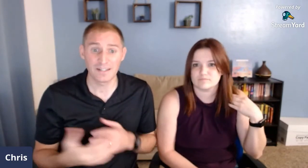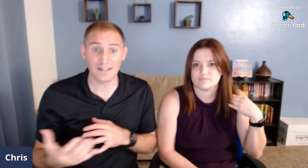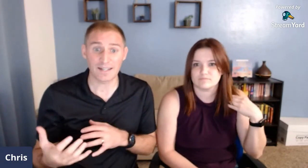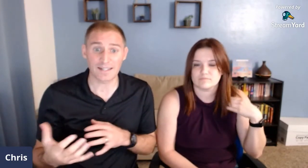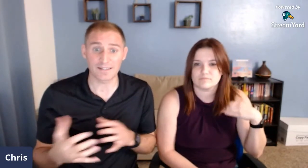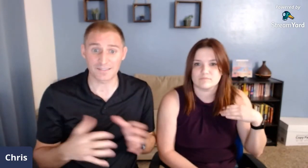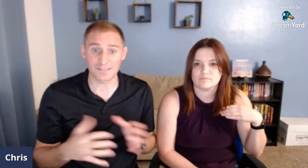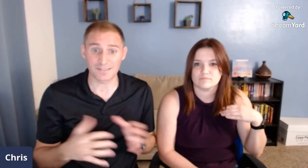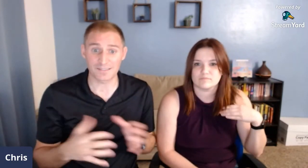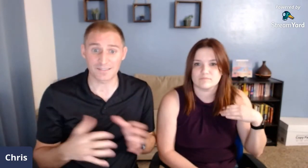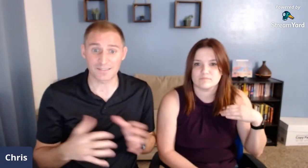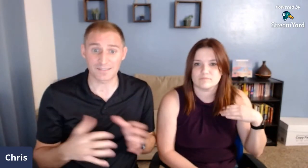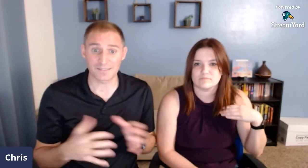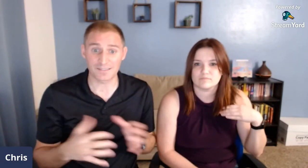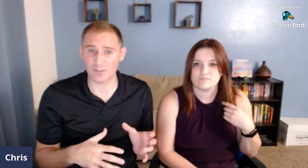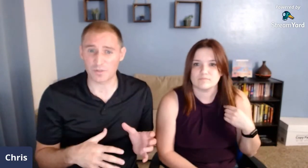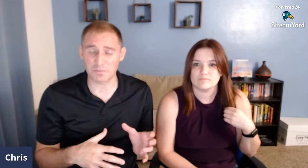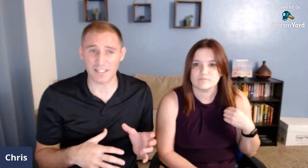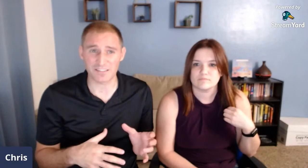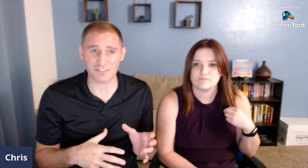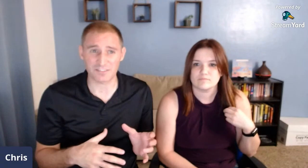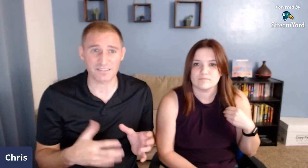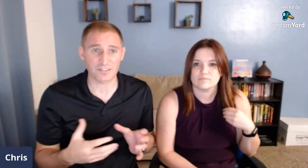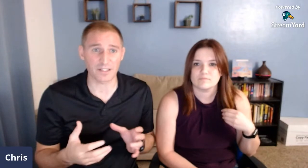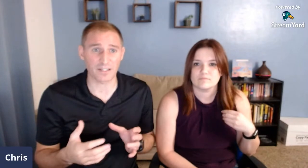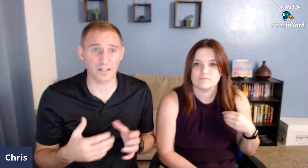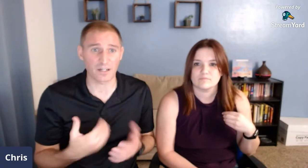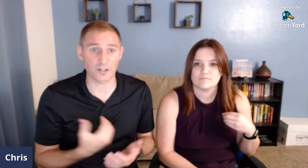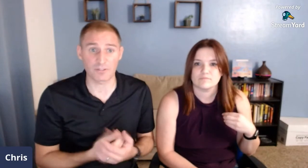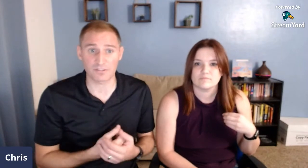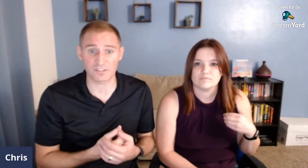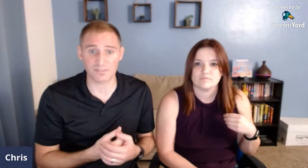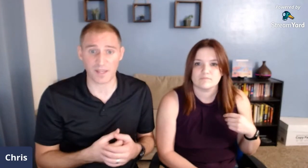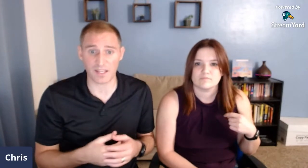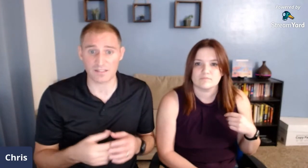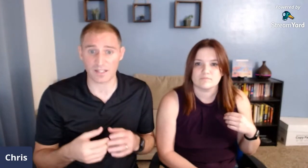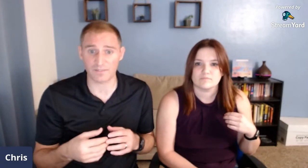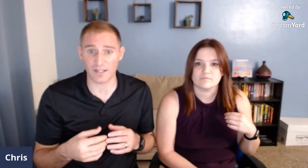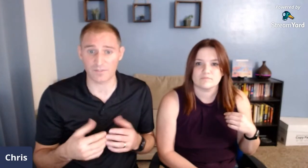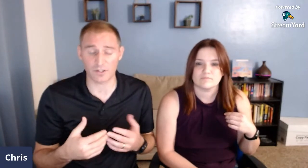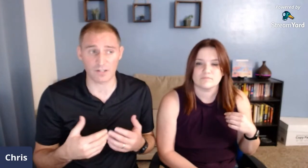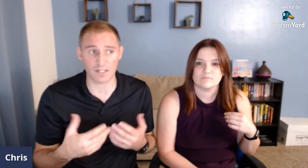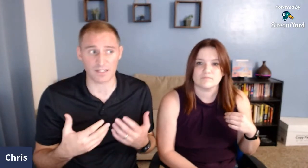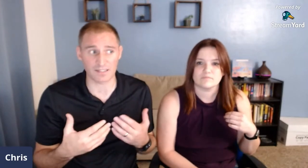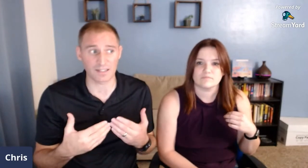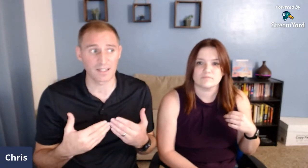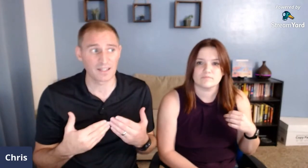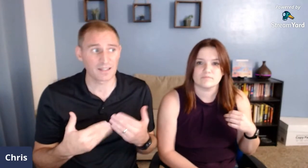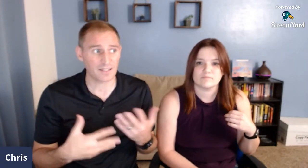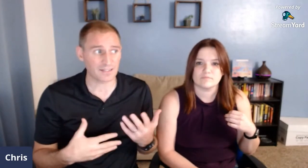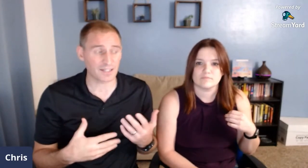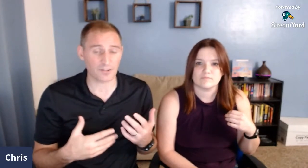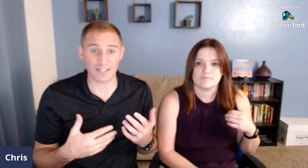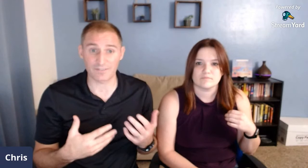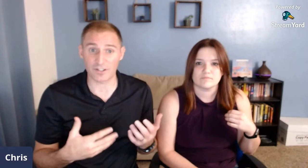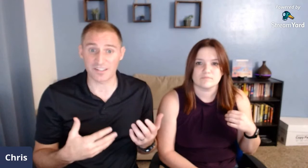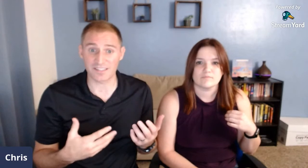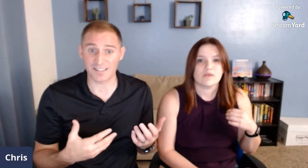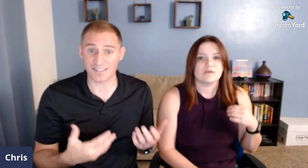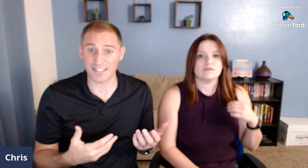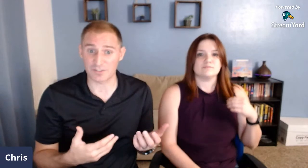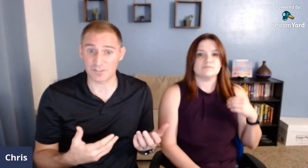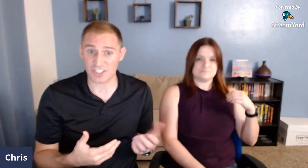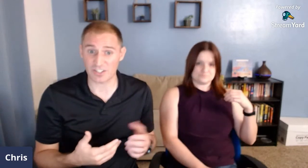to thing in one place, right? So like on our resources page, I've curated and got together like